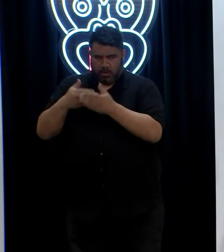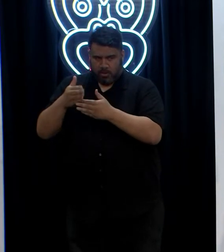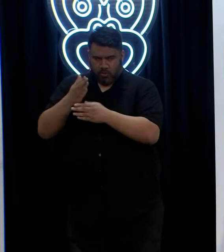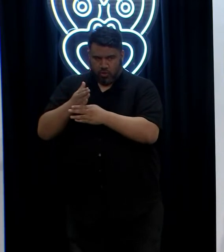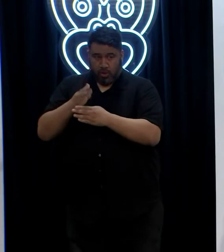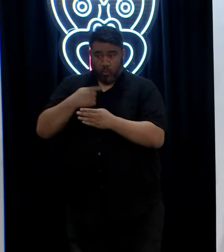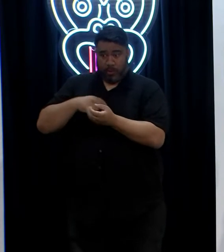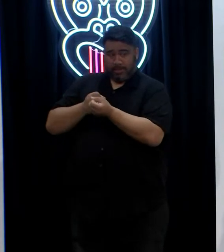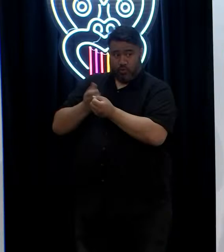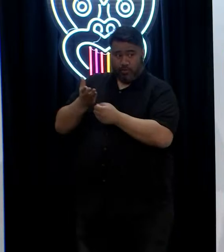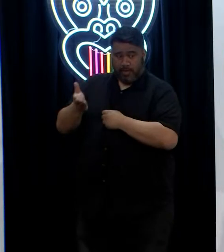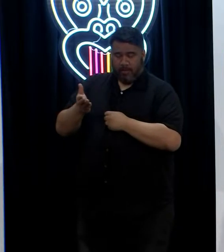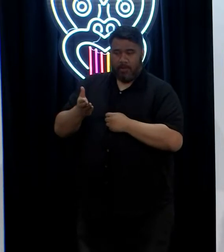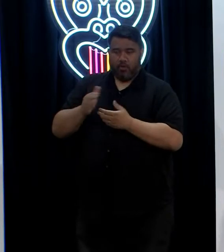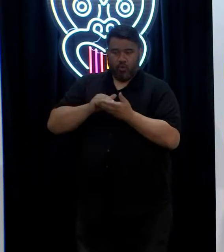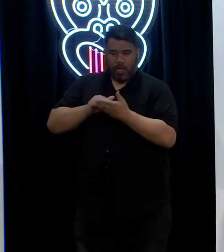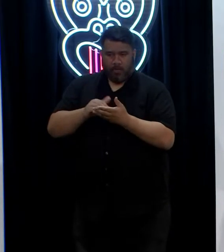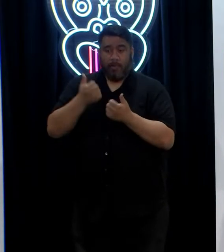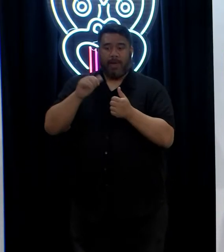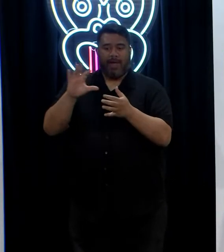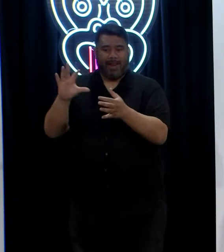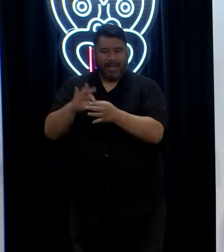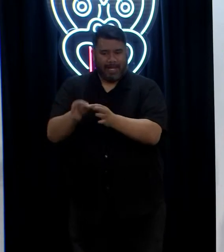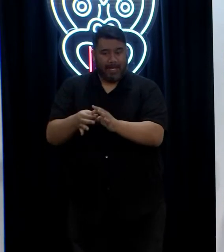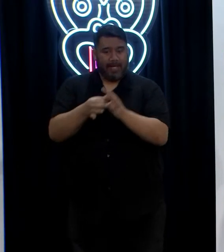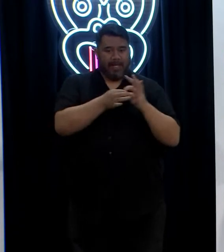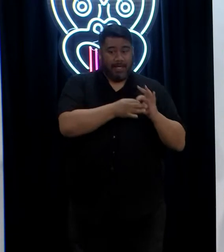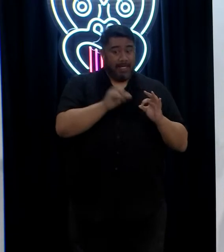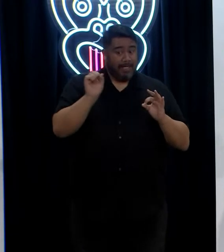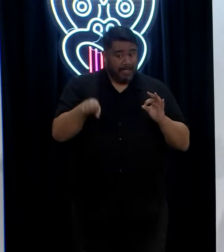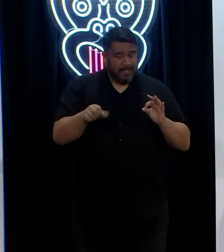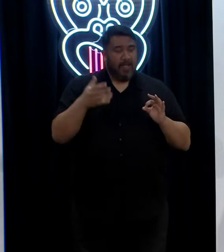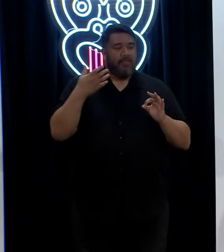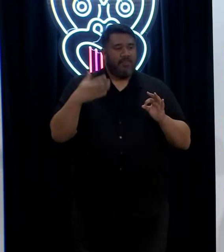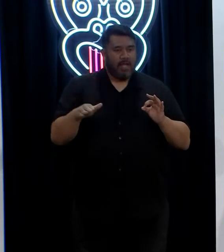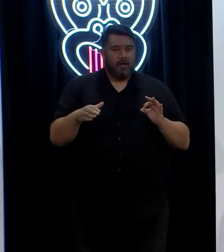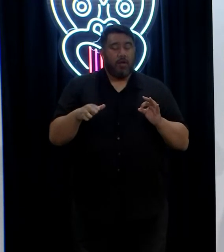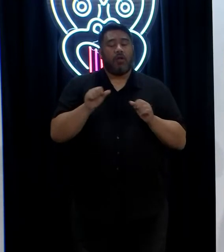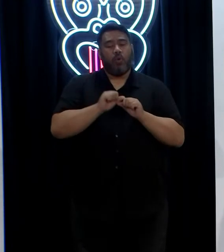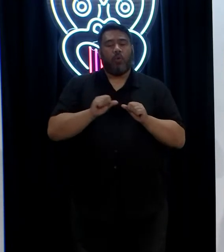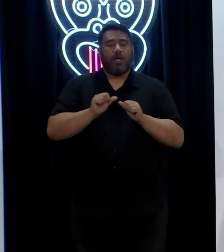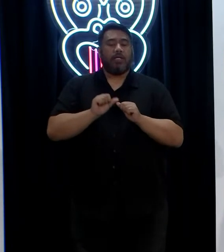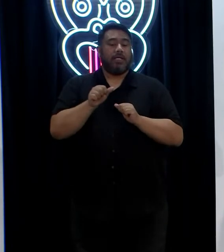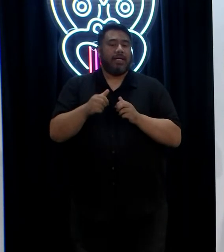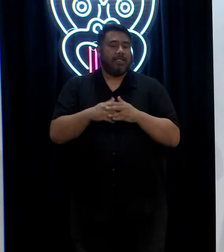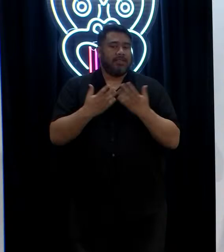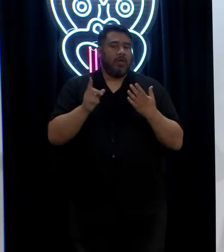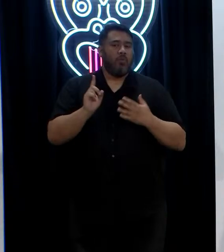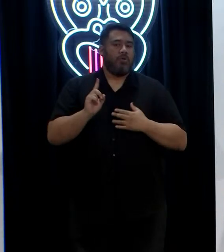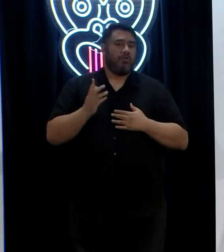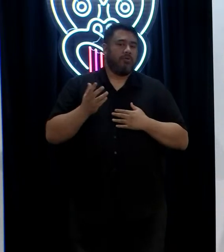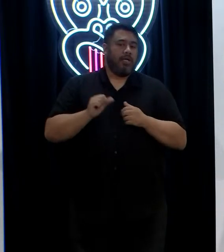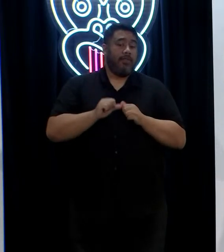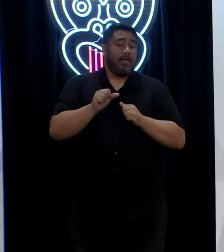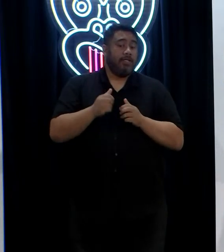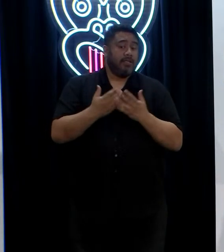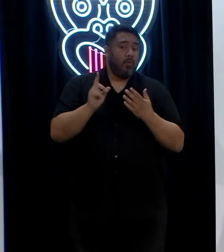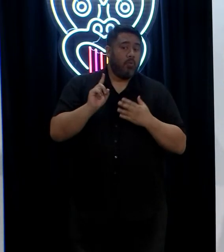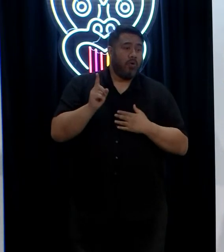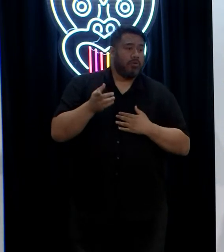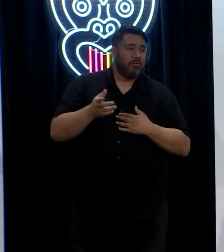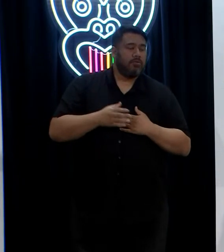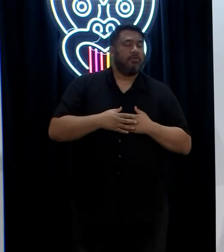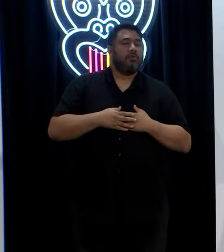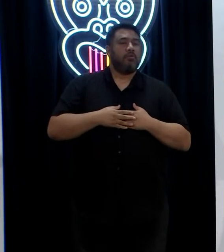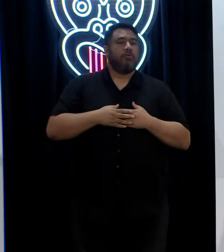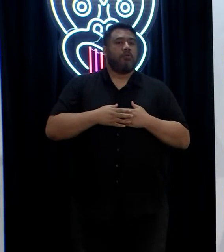establish those links, and then we wait to see what the next number of cases are, and we're actively working on that, and we have reduced the